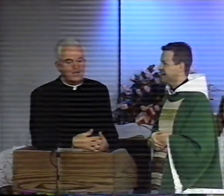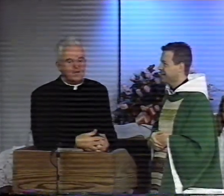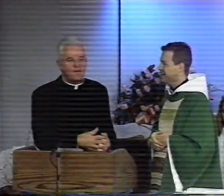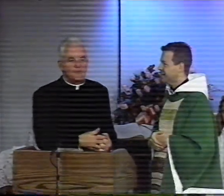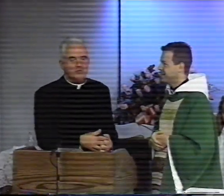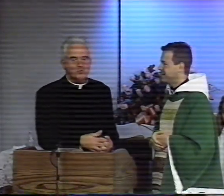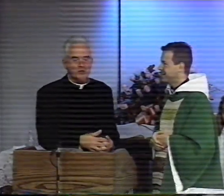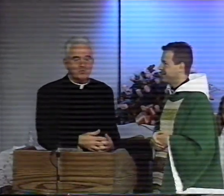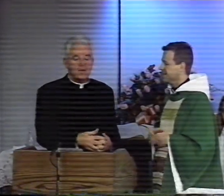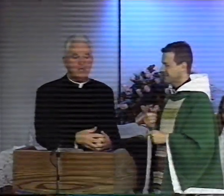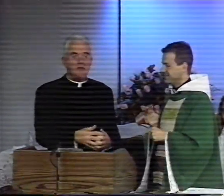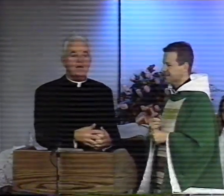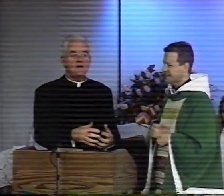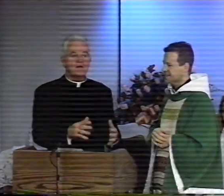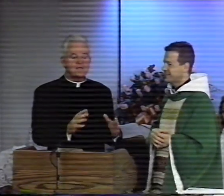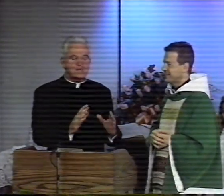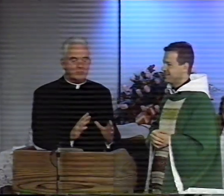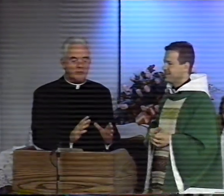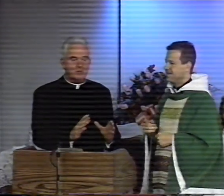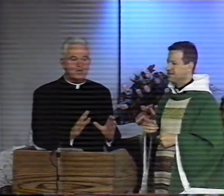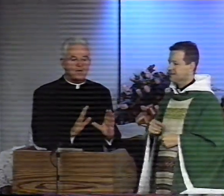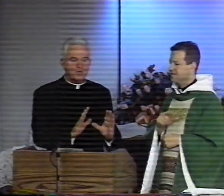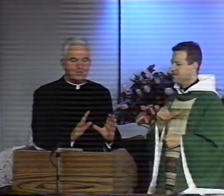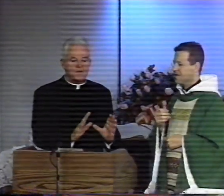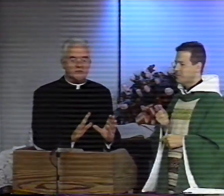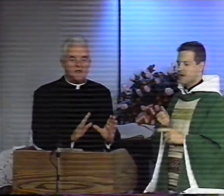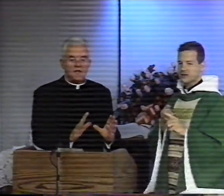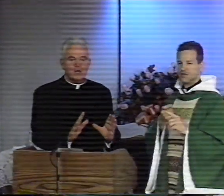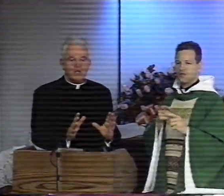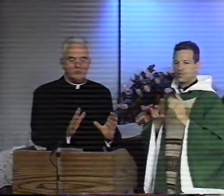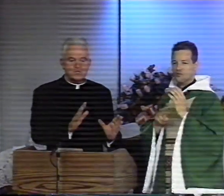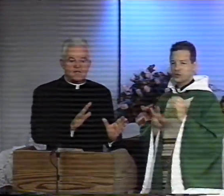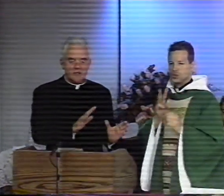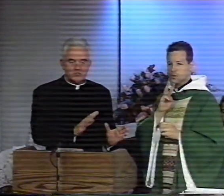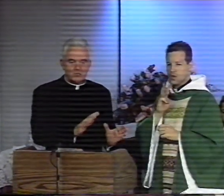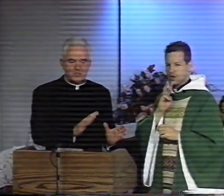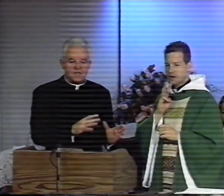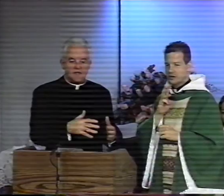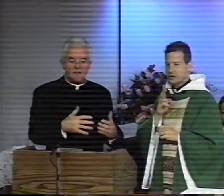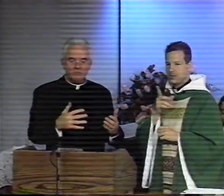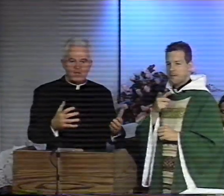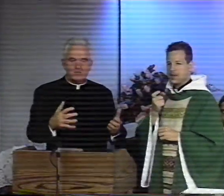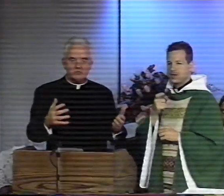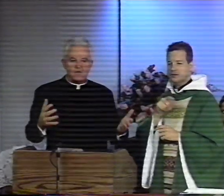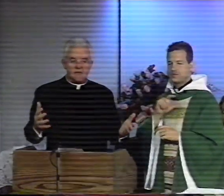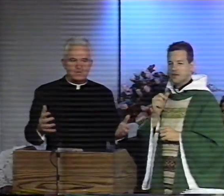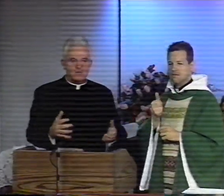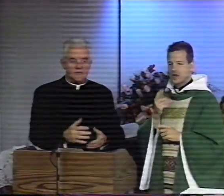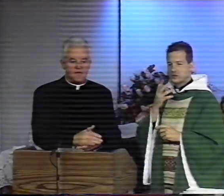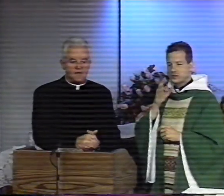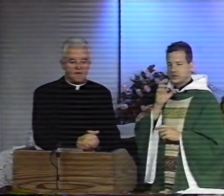native of Bridgewater, and he, simply because he was interested in ministry to the deaf